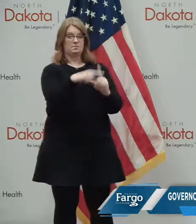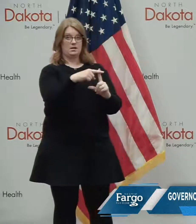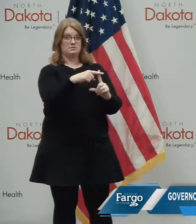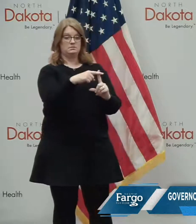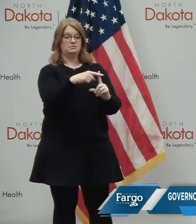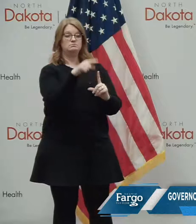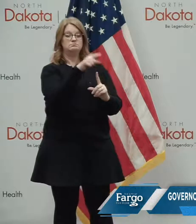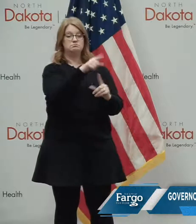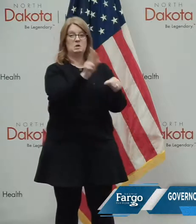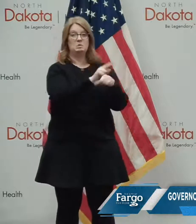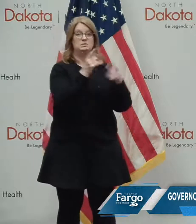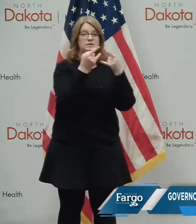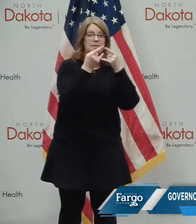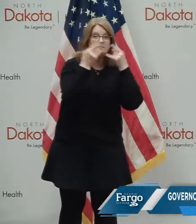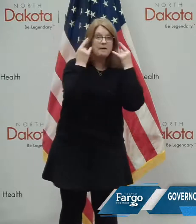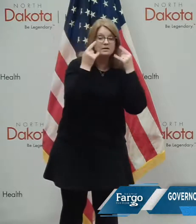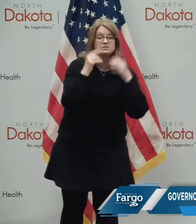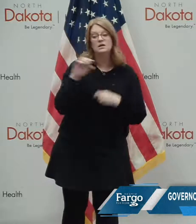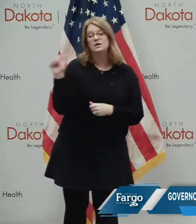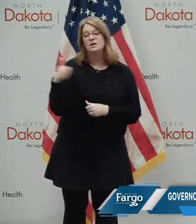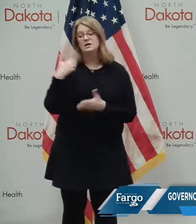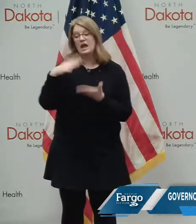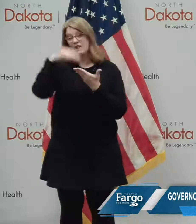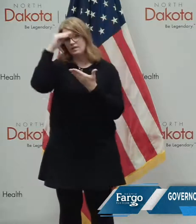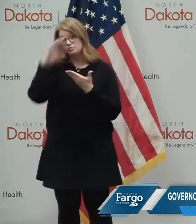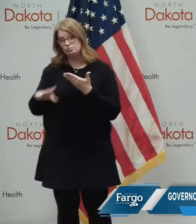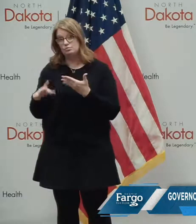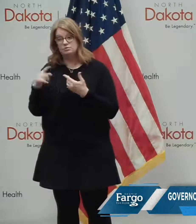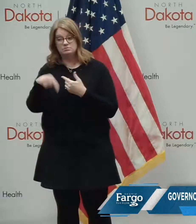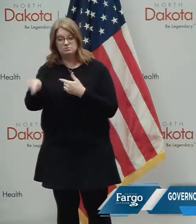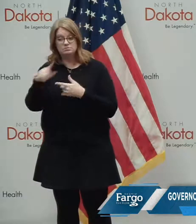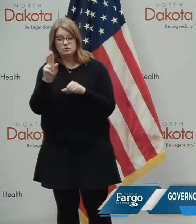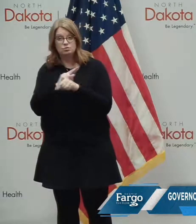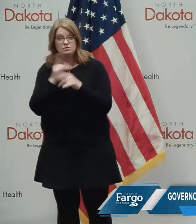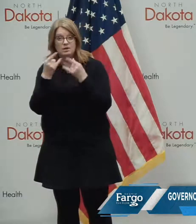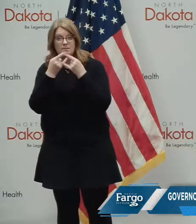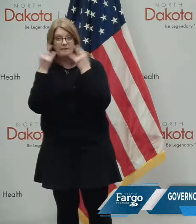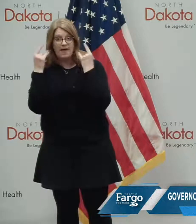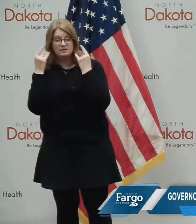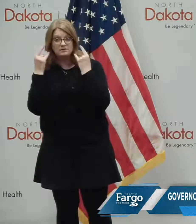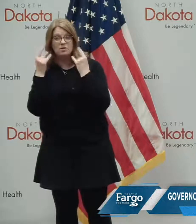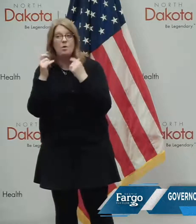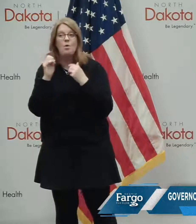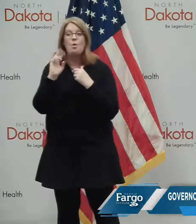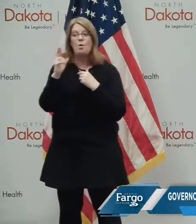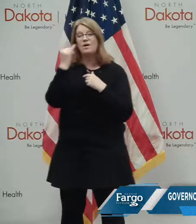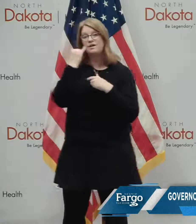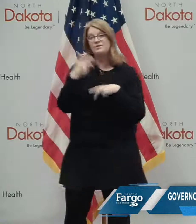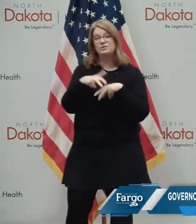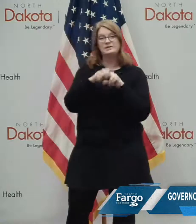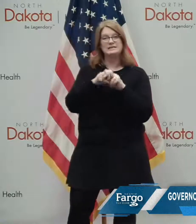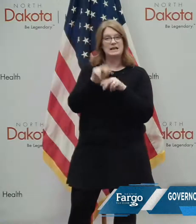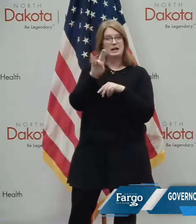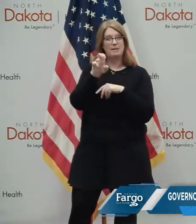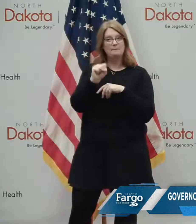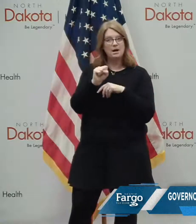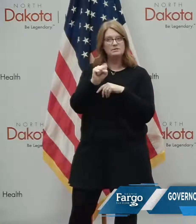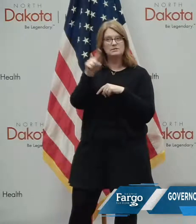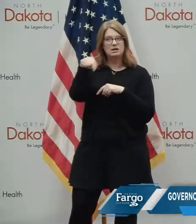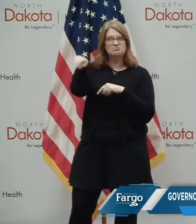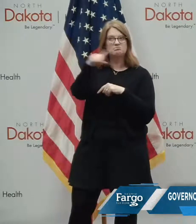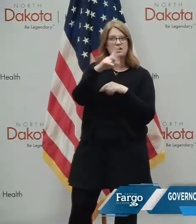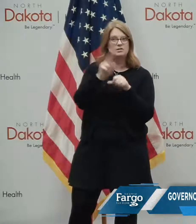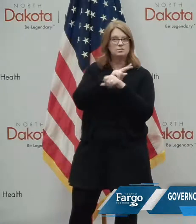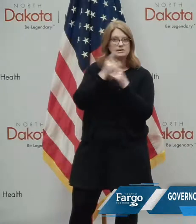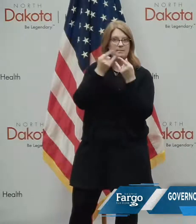mask and the other students in the classroom that might have been sitting near them were wearing a mask, or if they were sitting on a bus and everybody on the team was wearing a